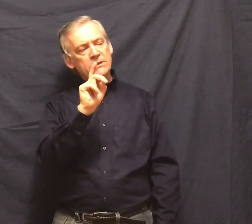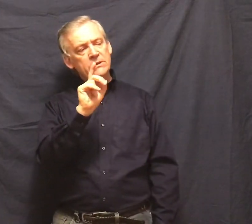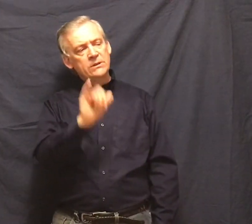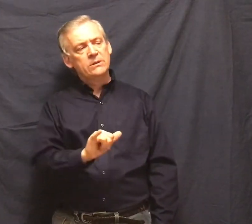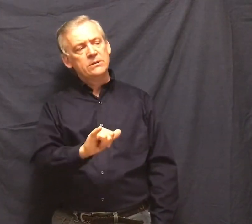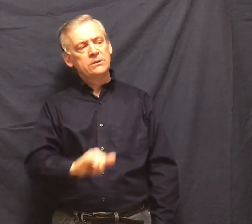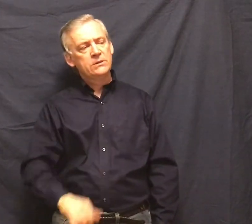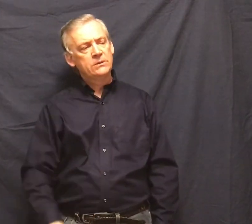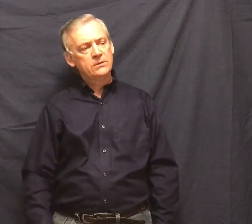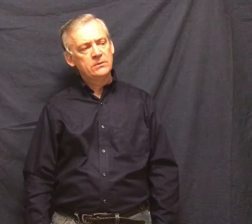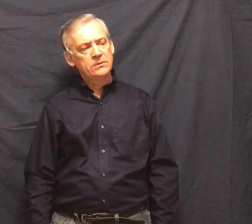Huh?